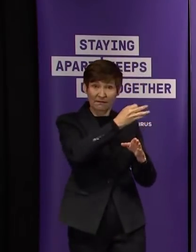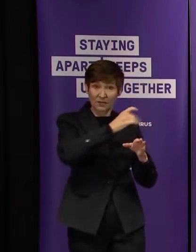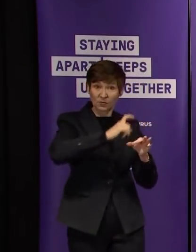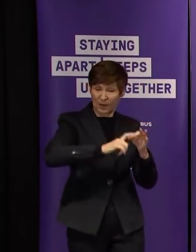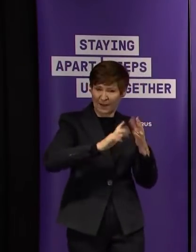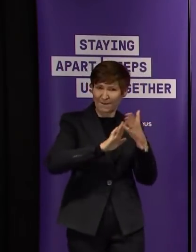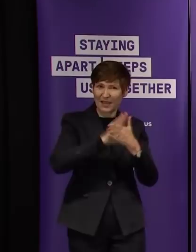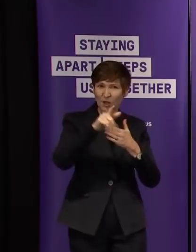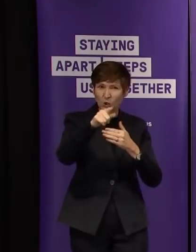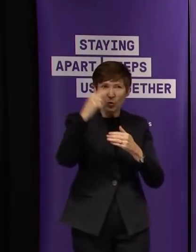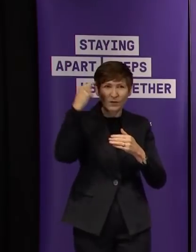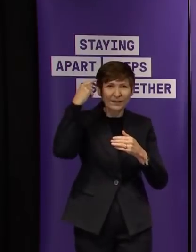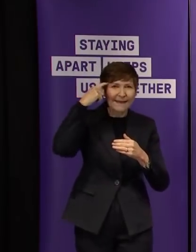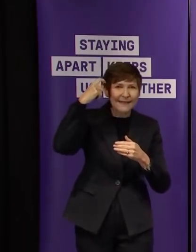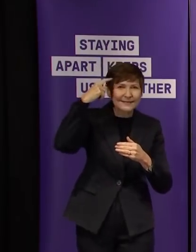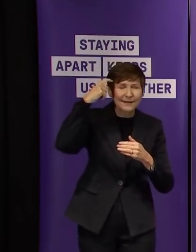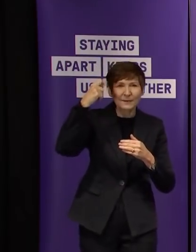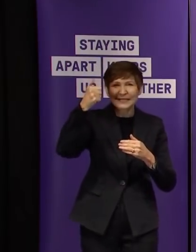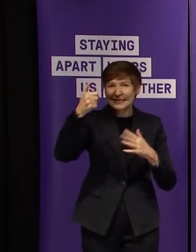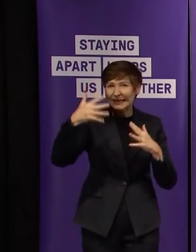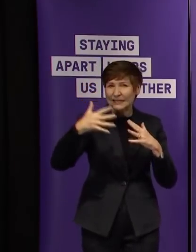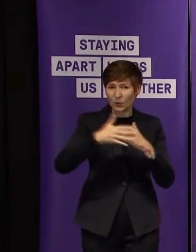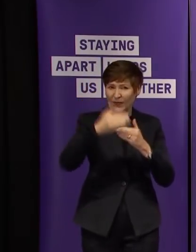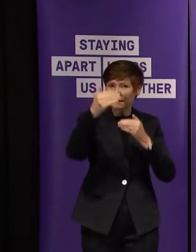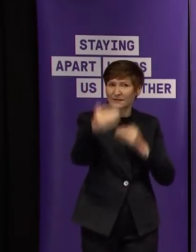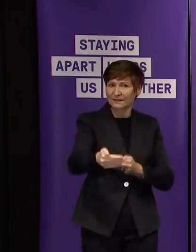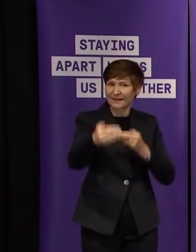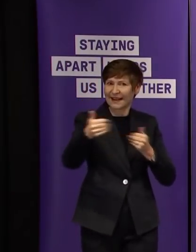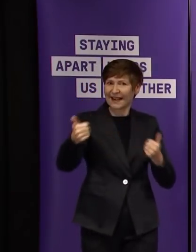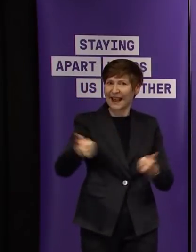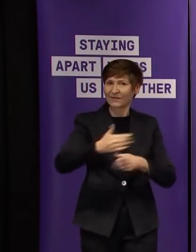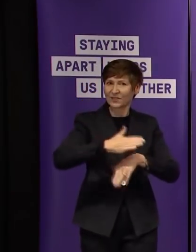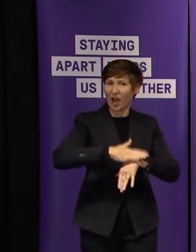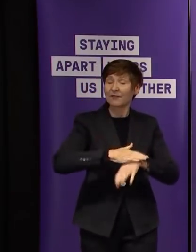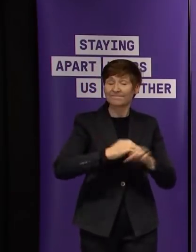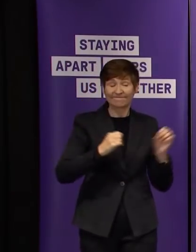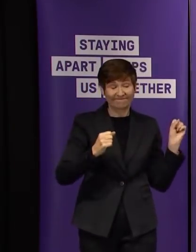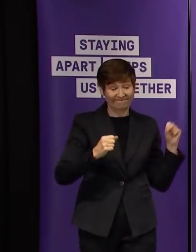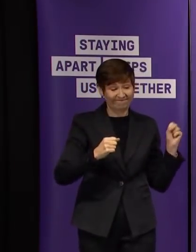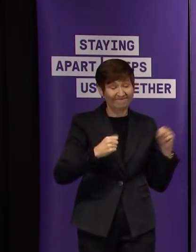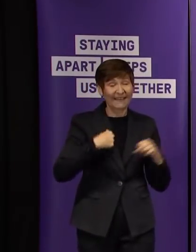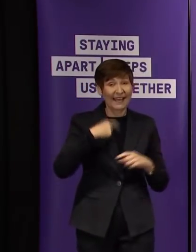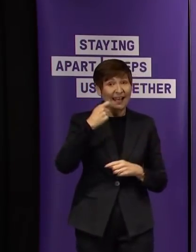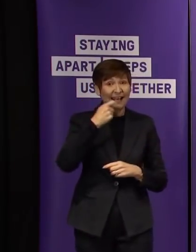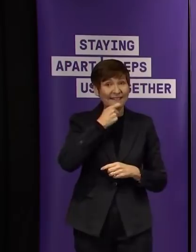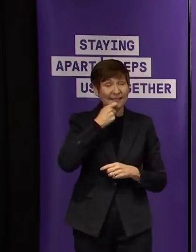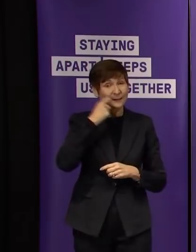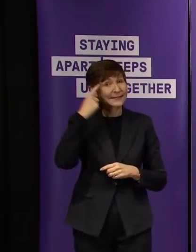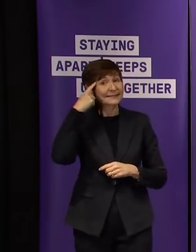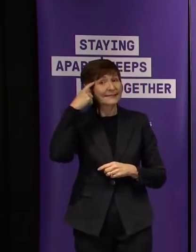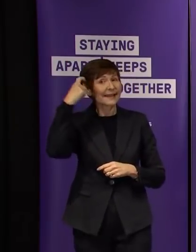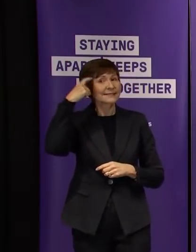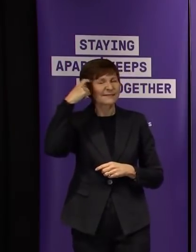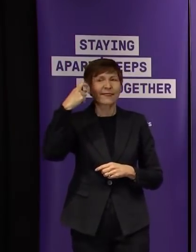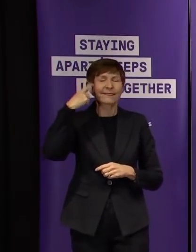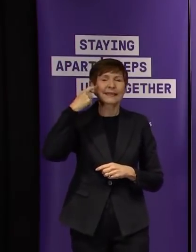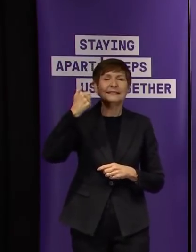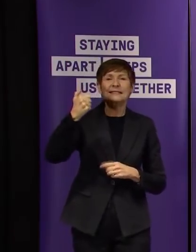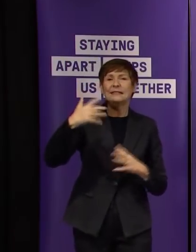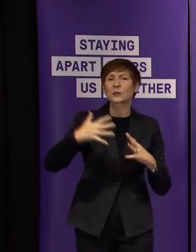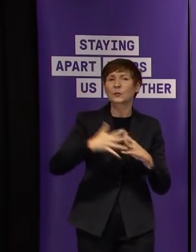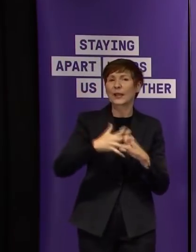And of course, if we'd gotten to a different point at an earlier point in time, we would have made adjustments as appropriate. And in a